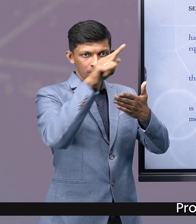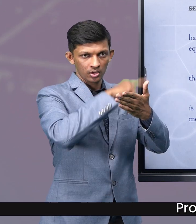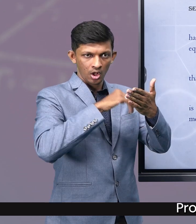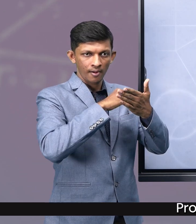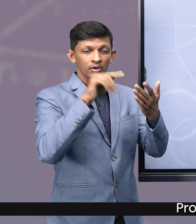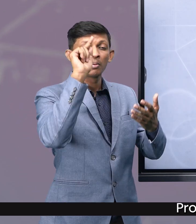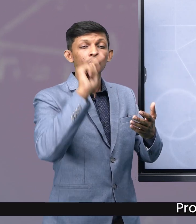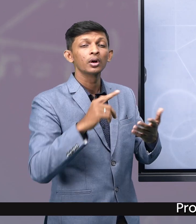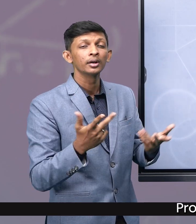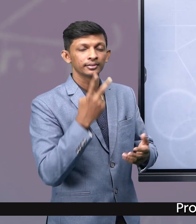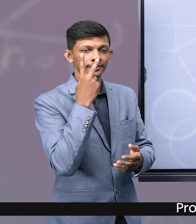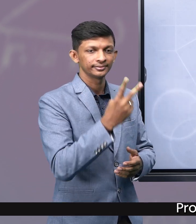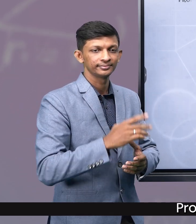Properties of semicircle.